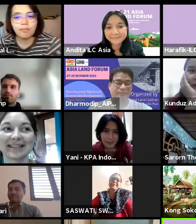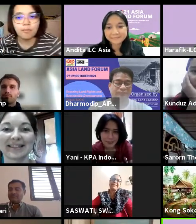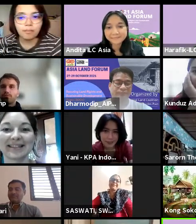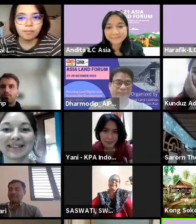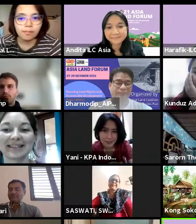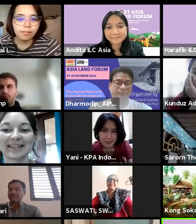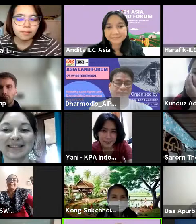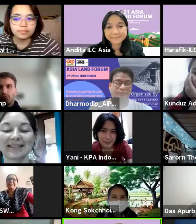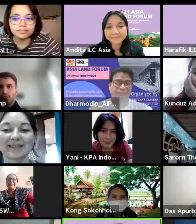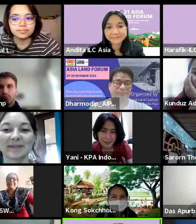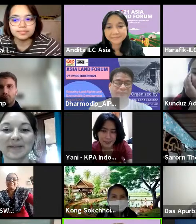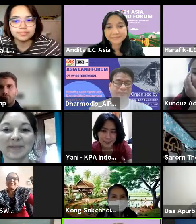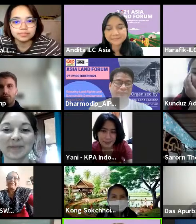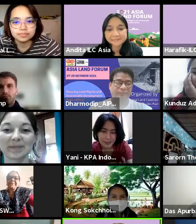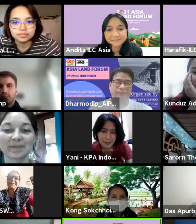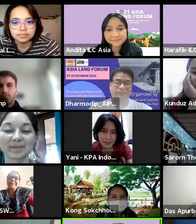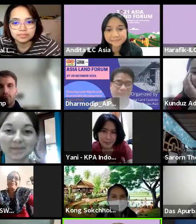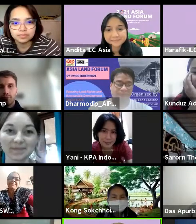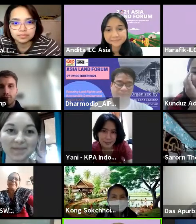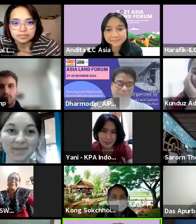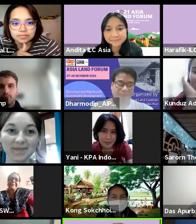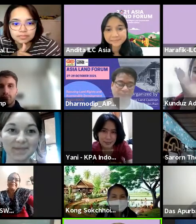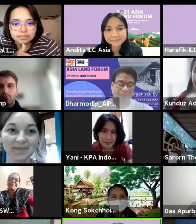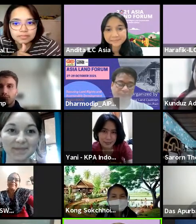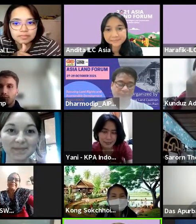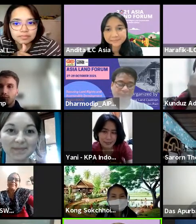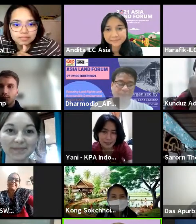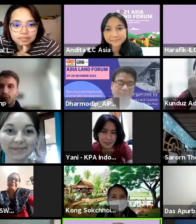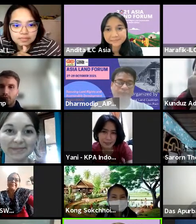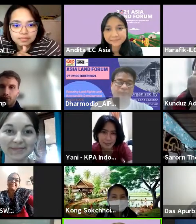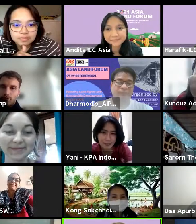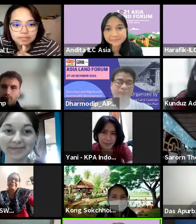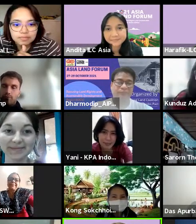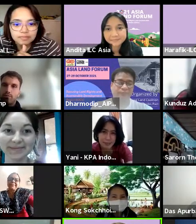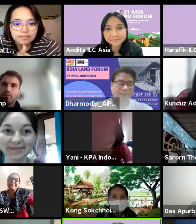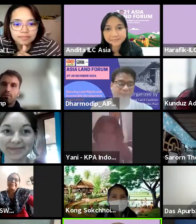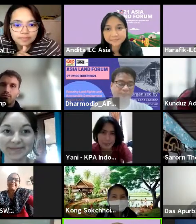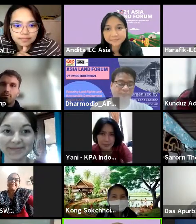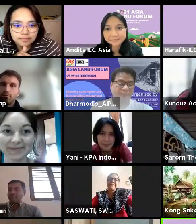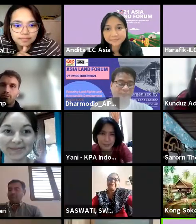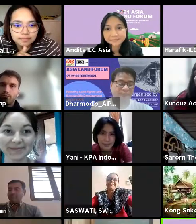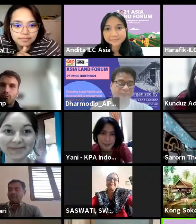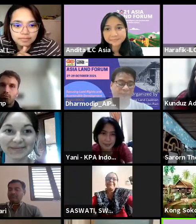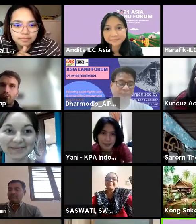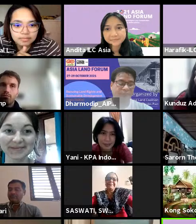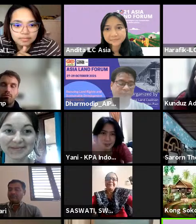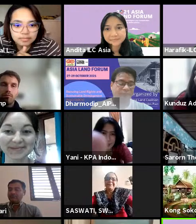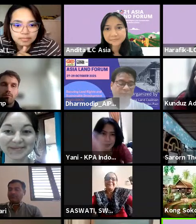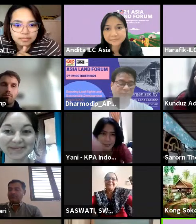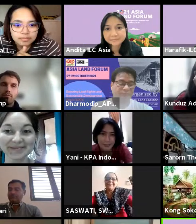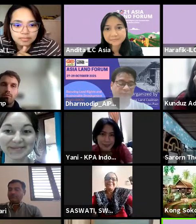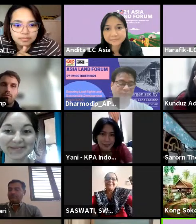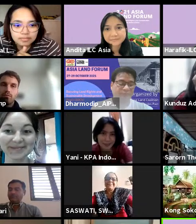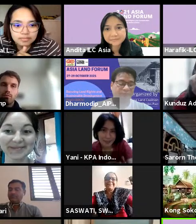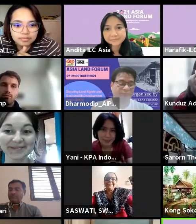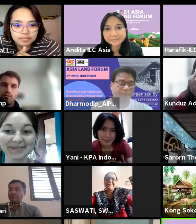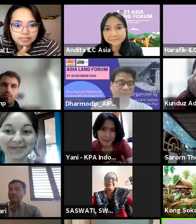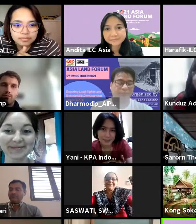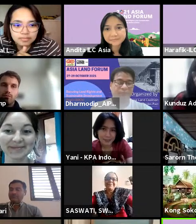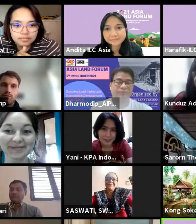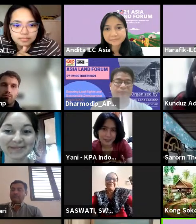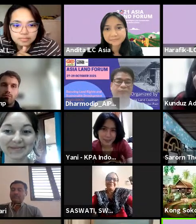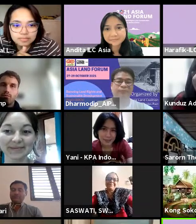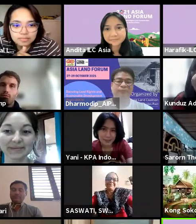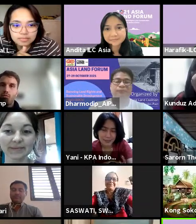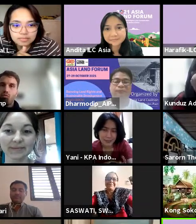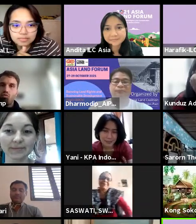as current one and continue support RCU team with the next ILC Asia strategy. Not only